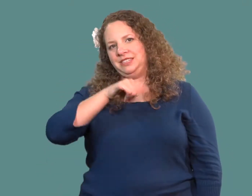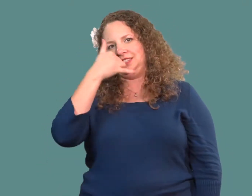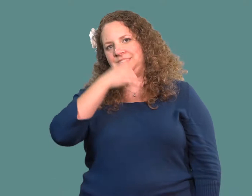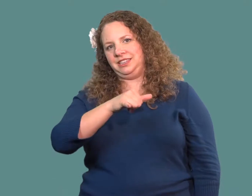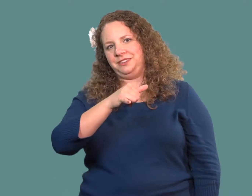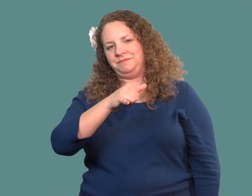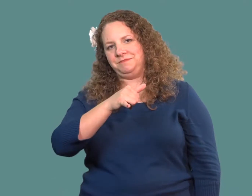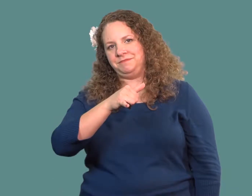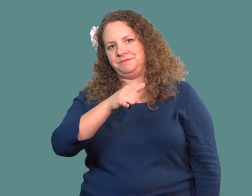Silly,